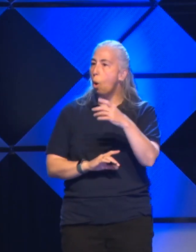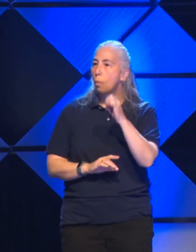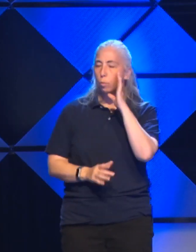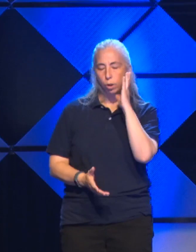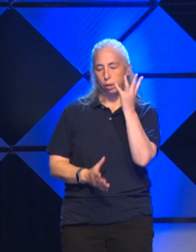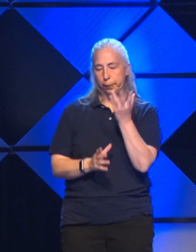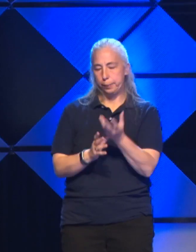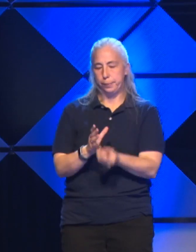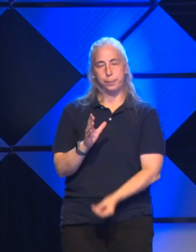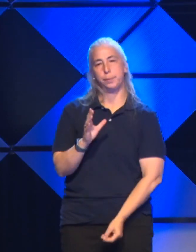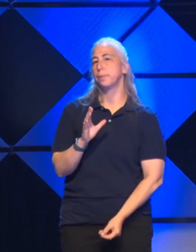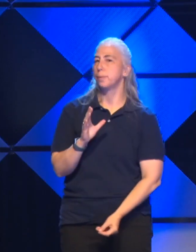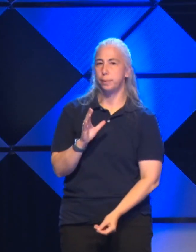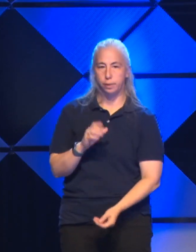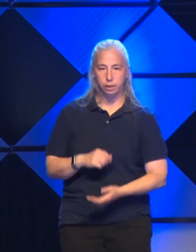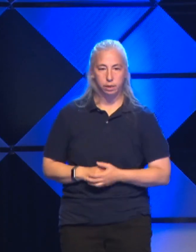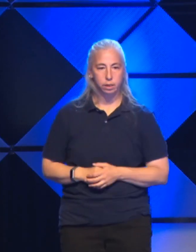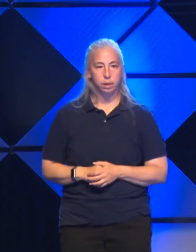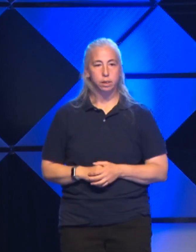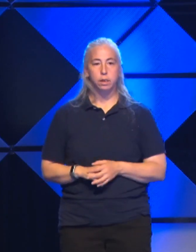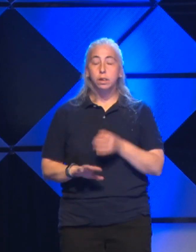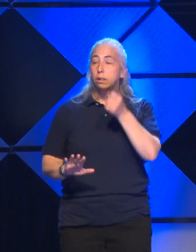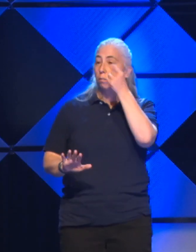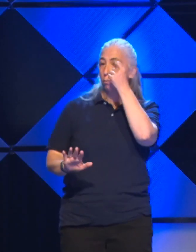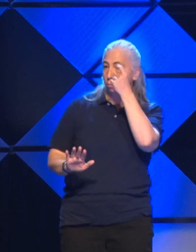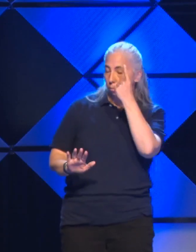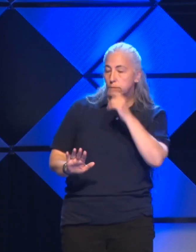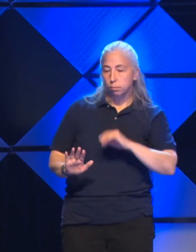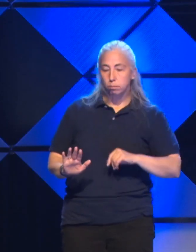I'm not dismissing the fact, but